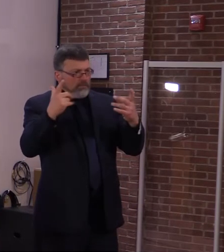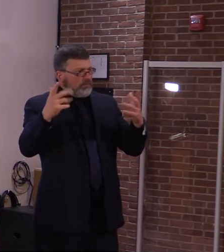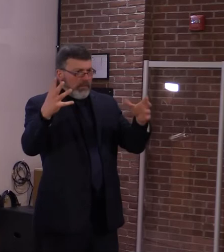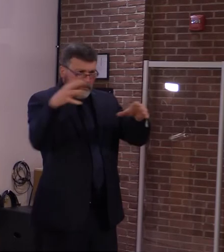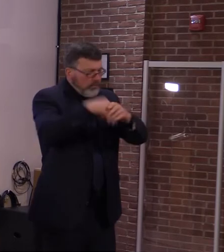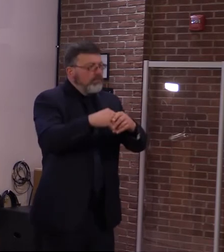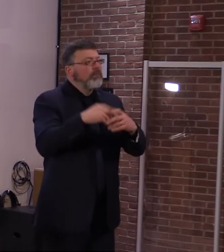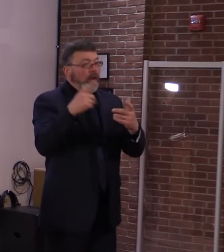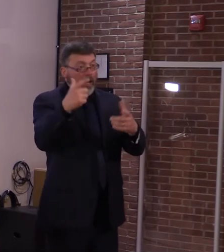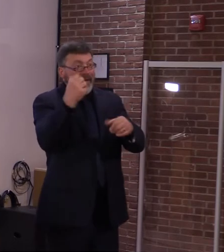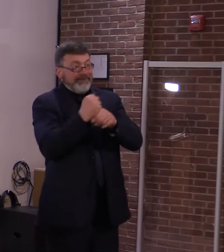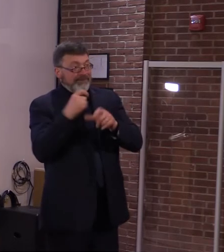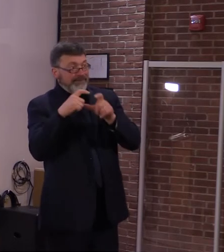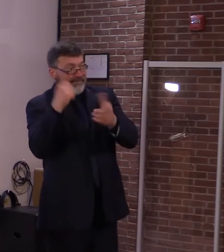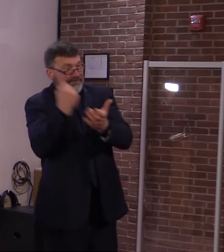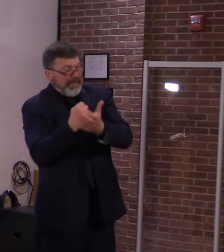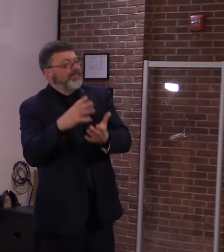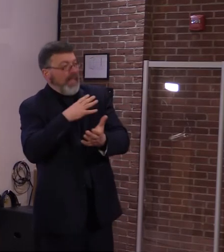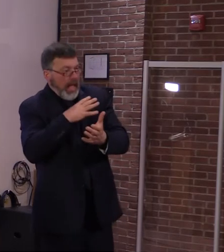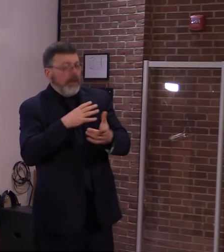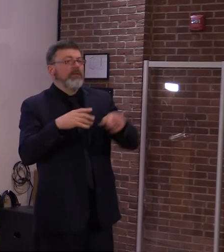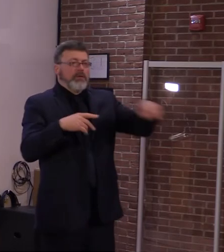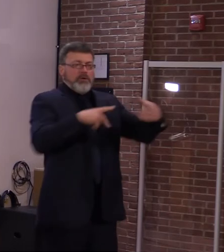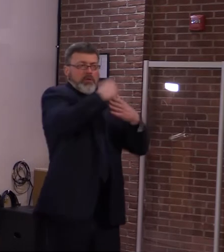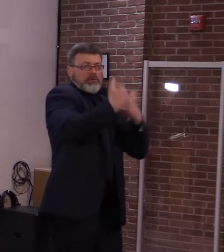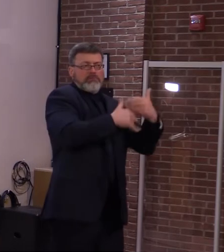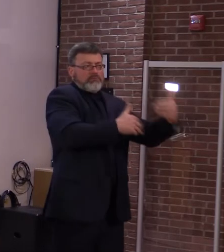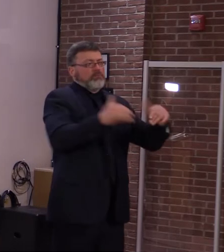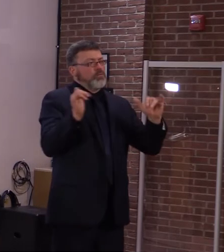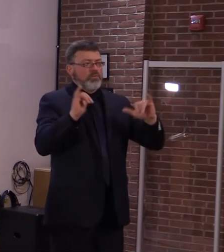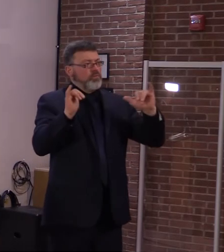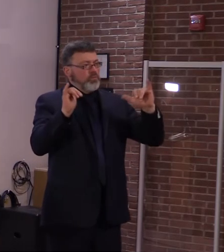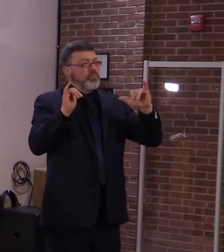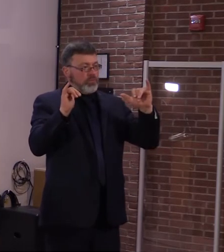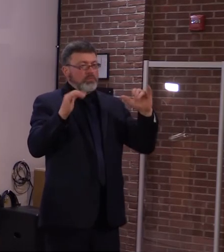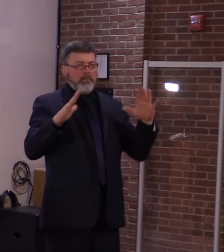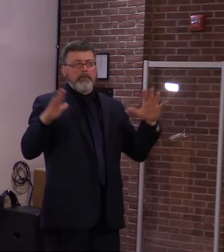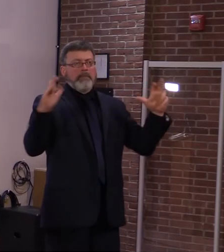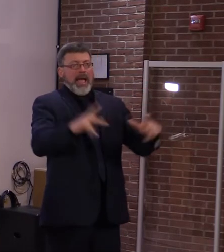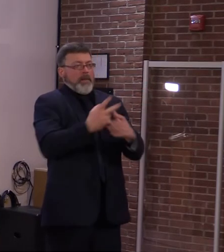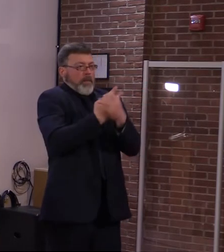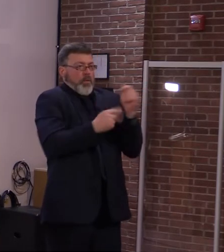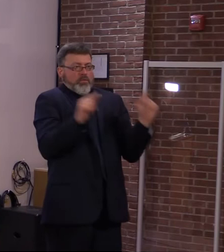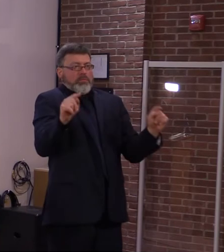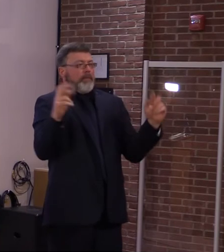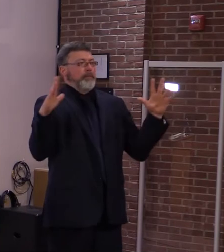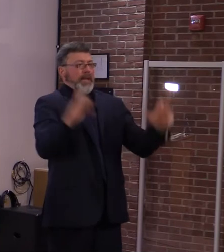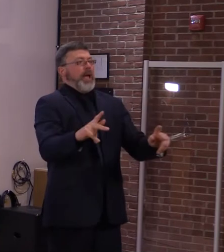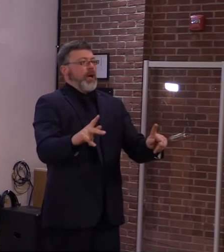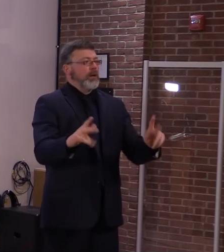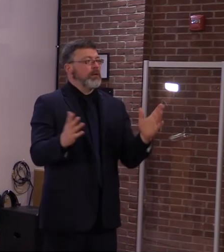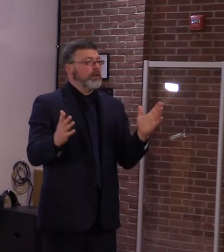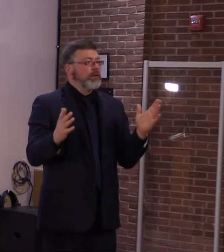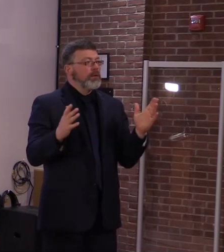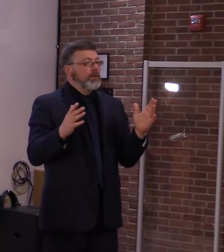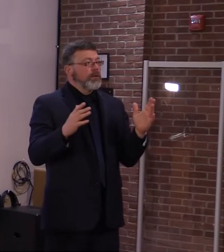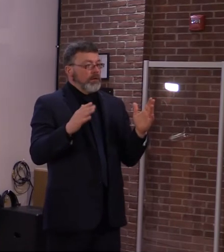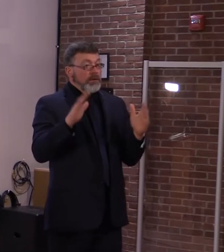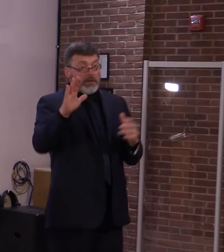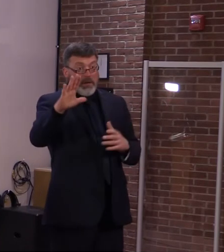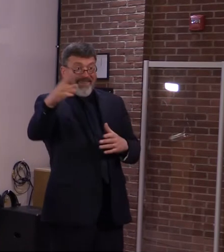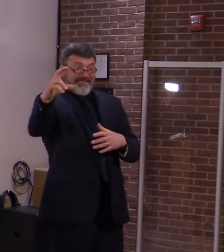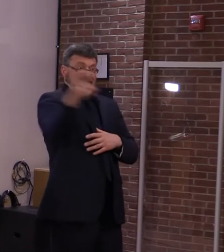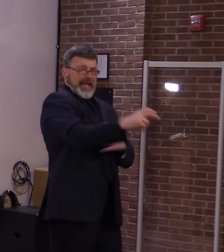everybody now will continue, in the direction that they were hoping to. Yeah, great. I was trying to get a sort of a practical sense